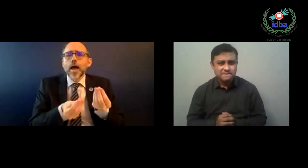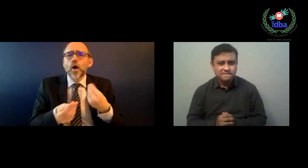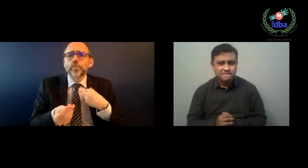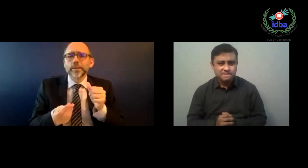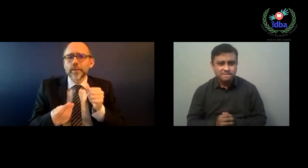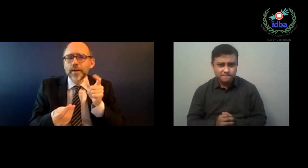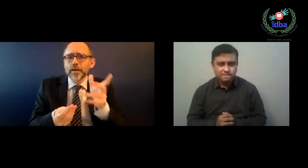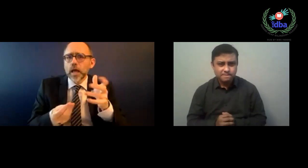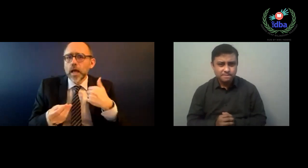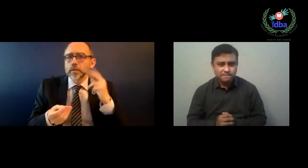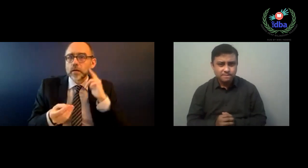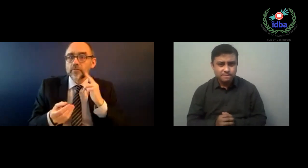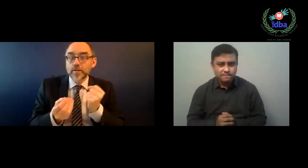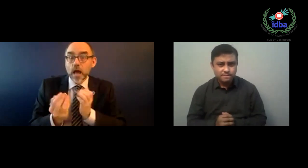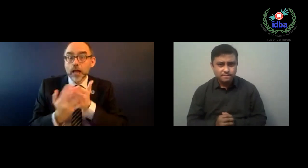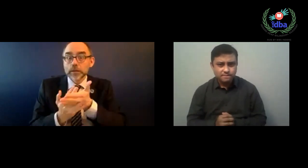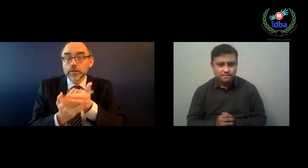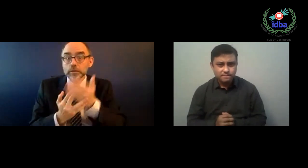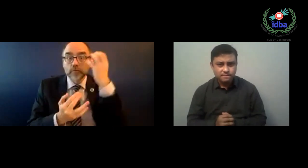states which have their own government. So